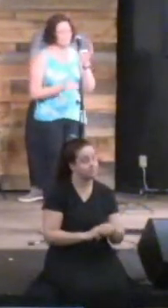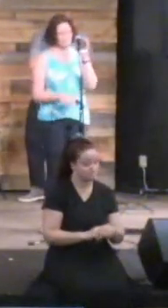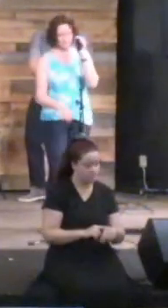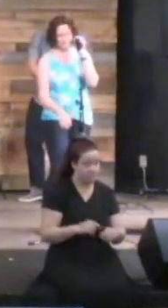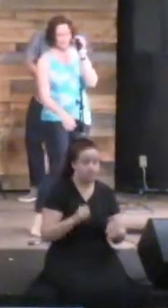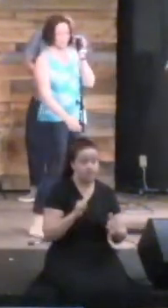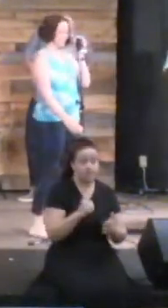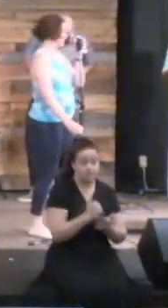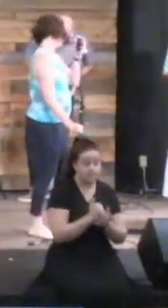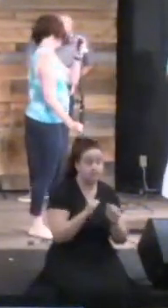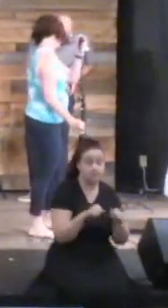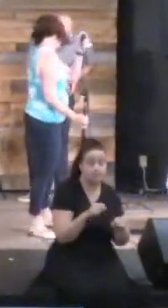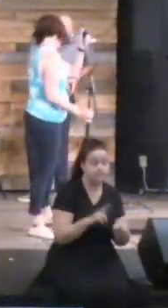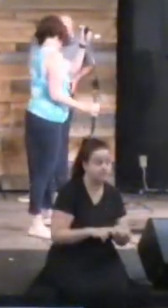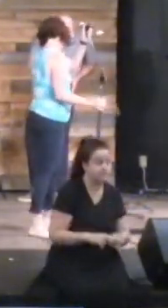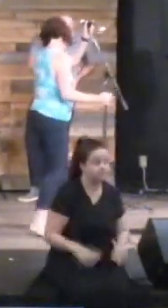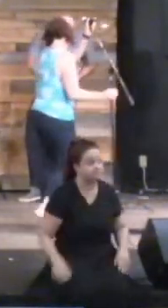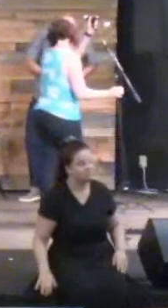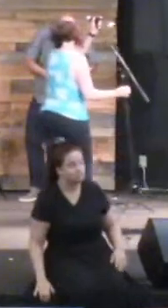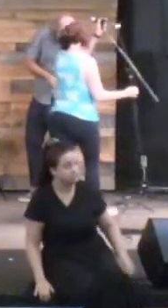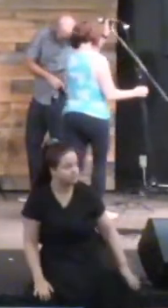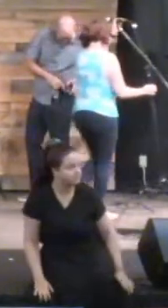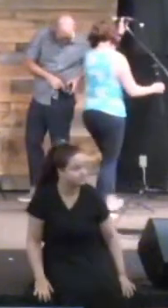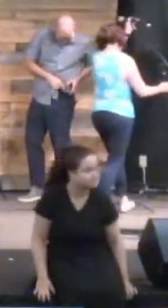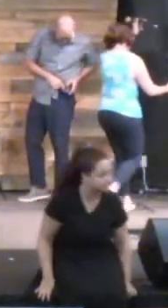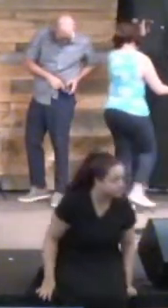amen you may be seated